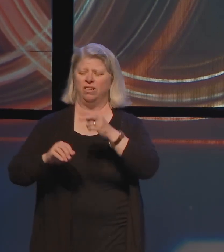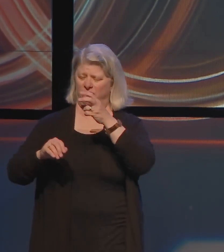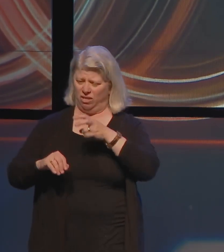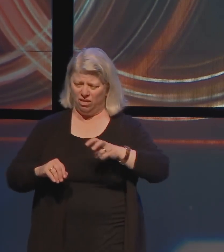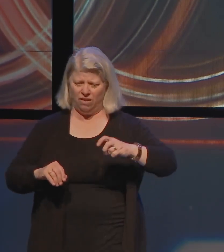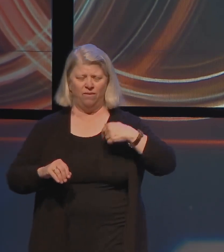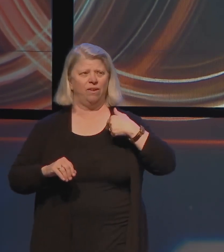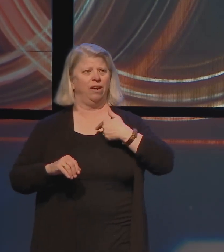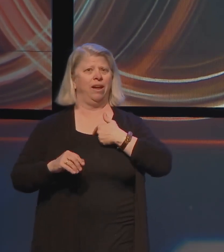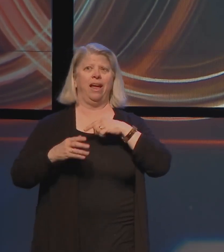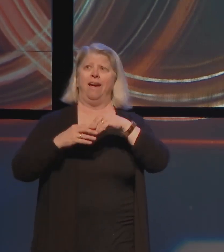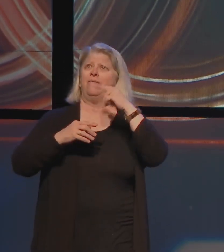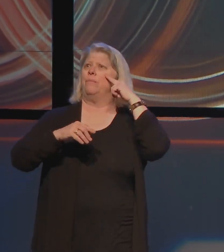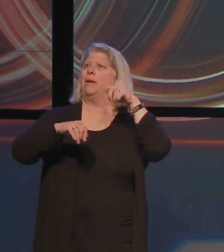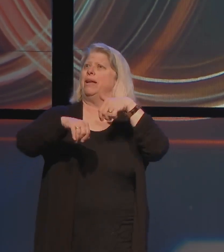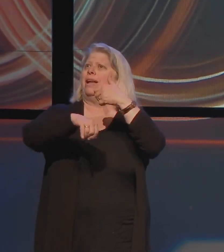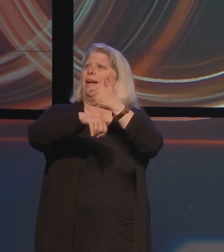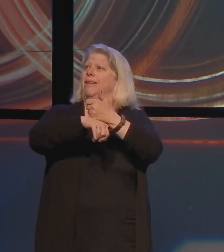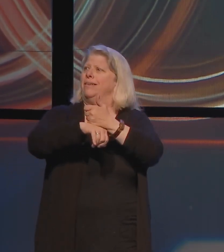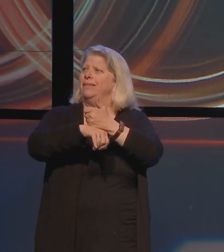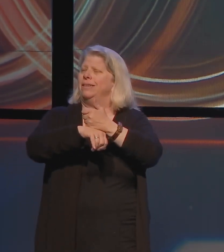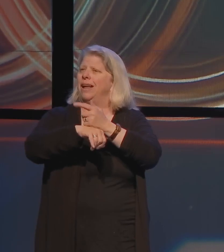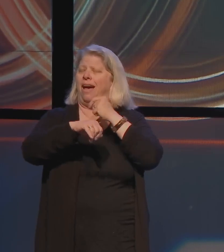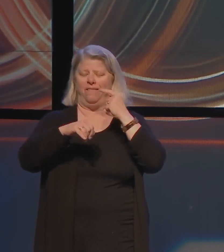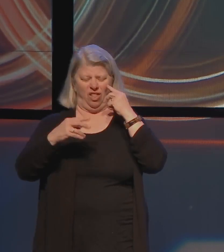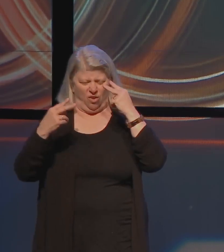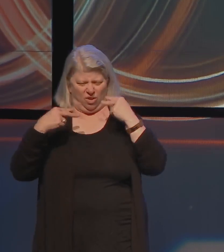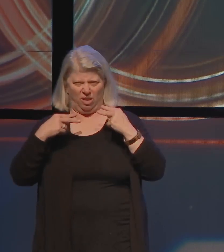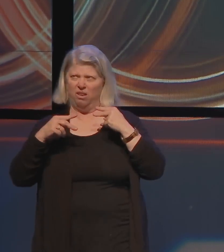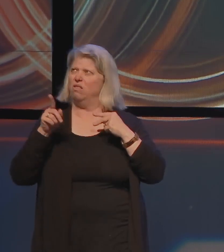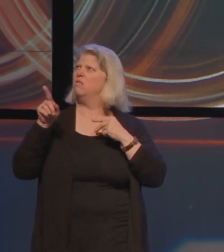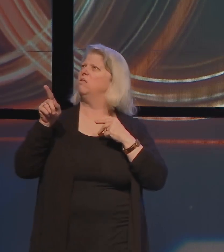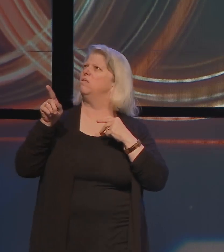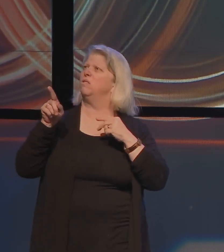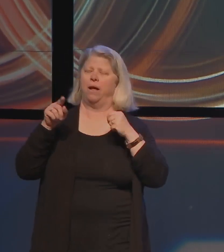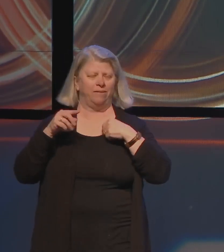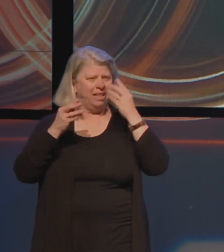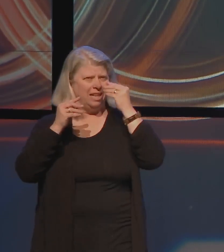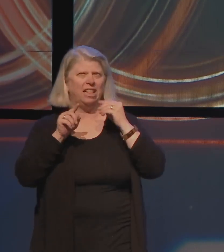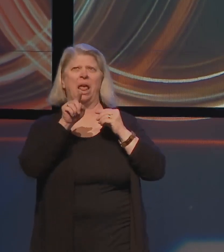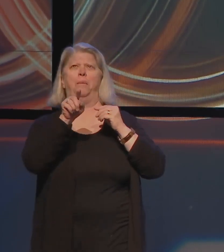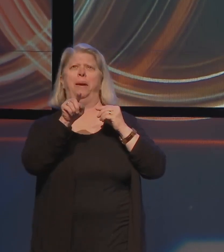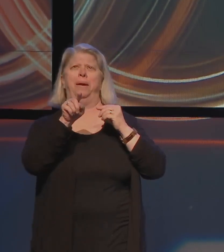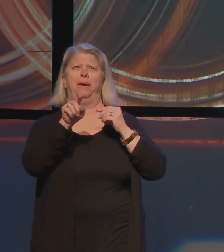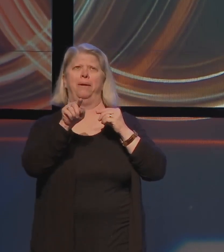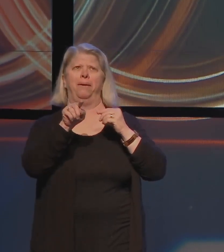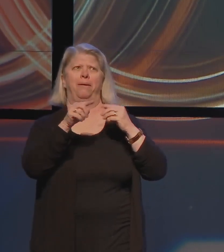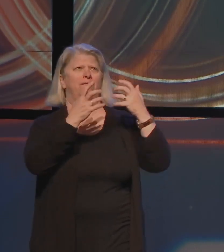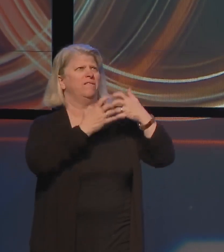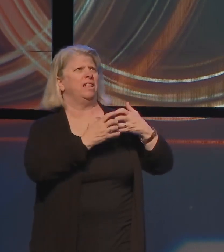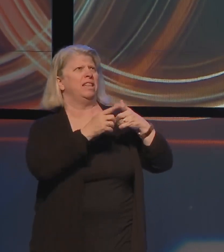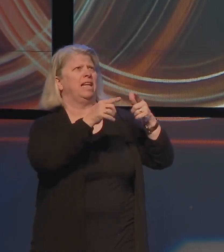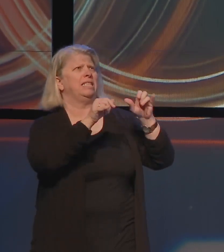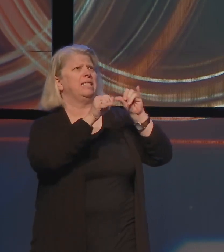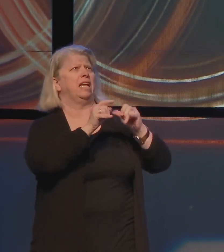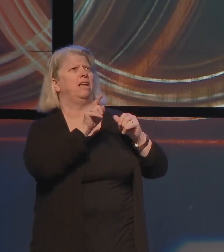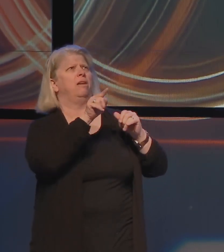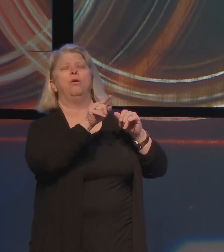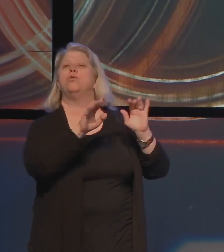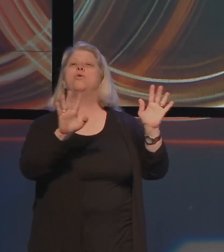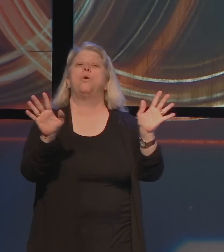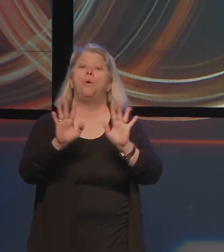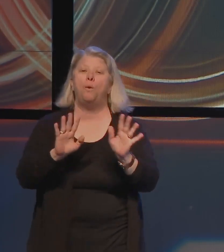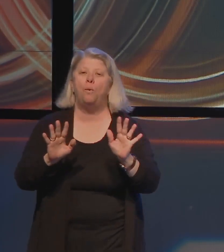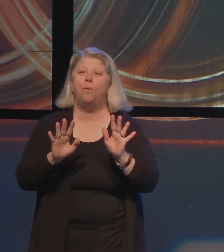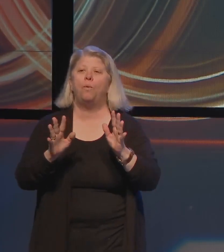us out of the mindset of, I've got to look this way, I've got to think this way, I've got to fit into this size, into, no, I